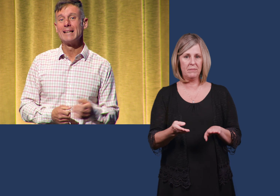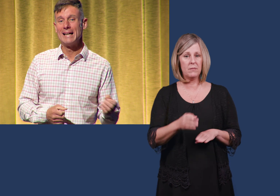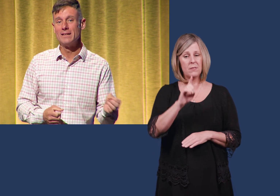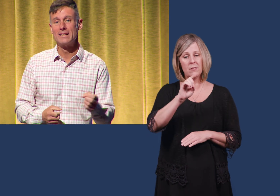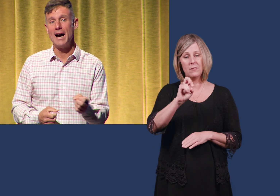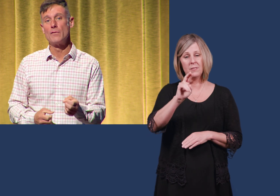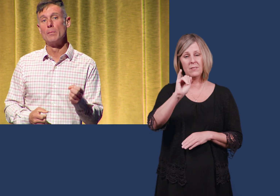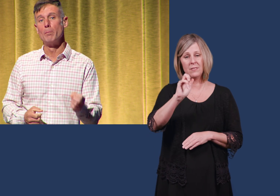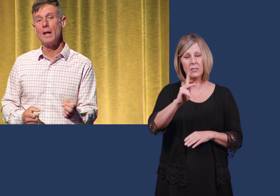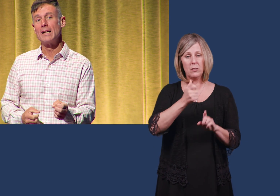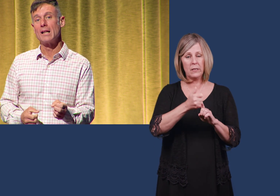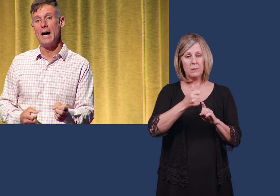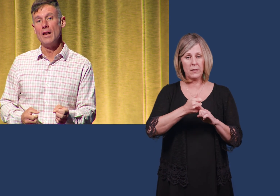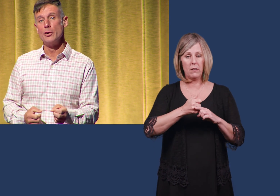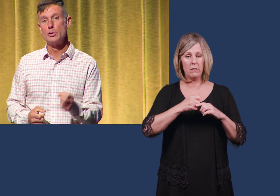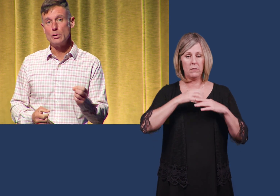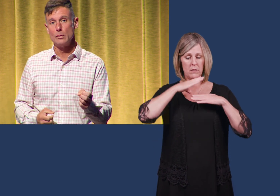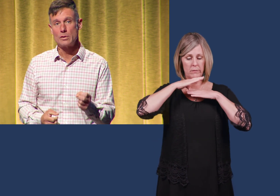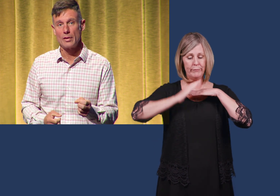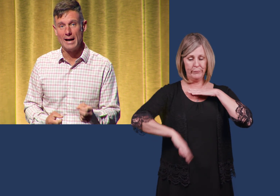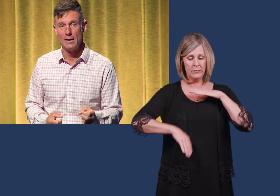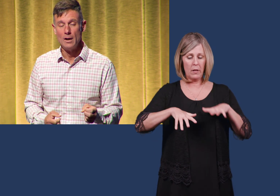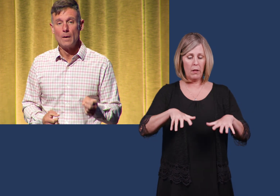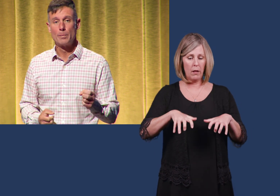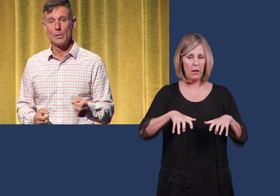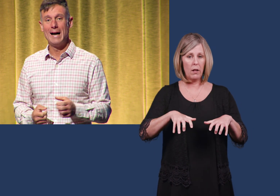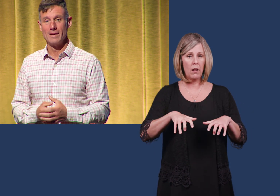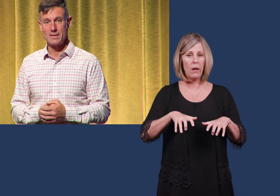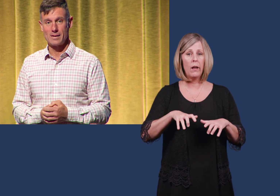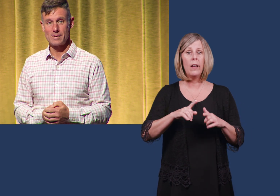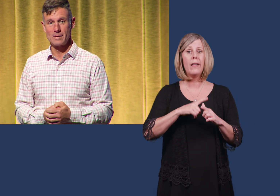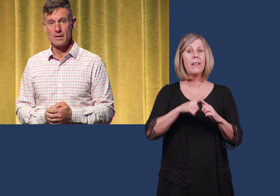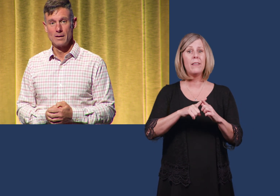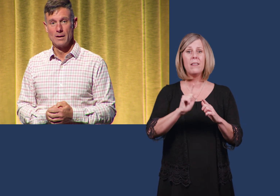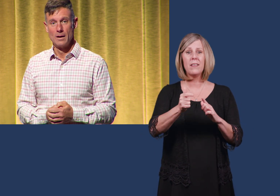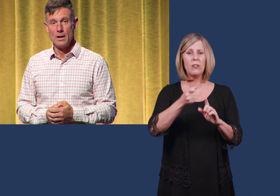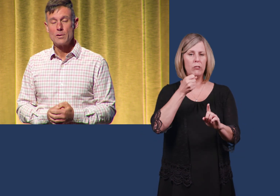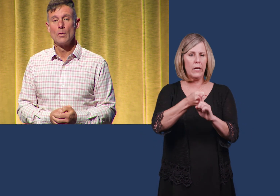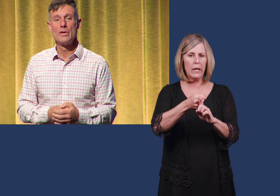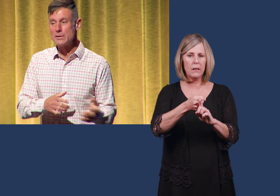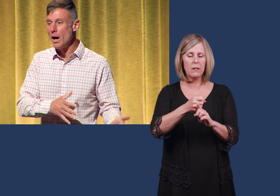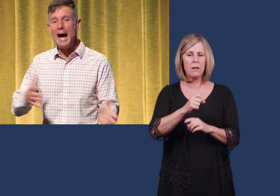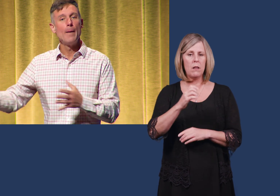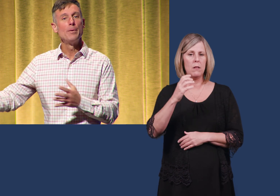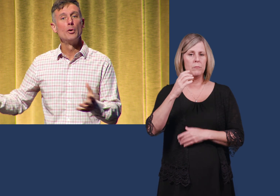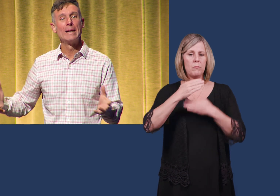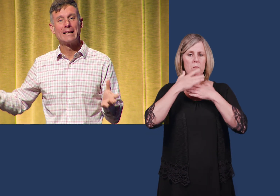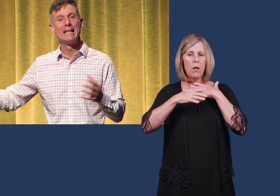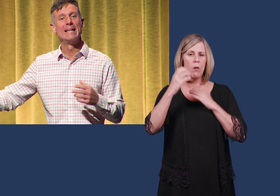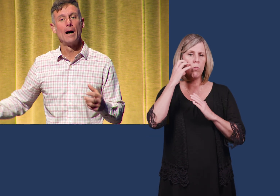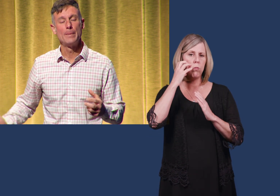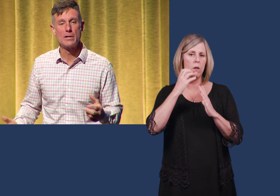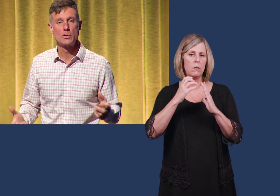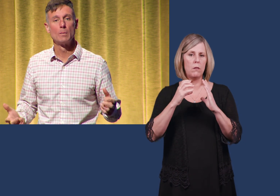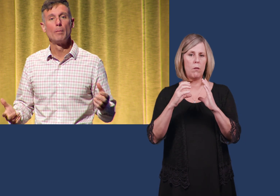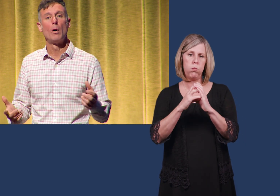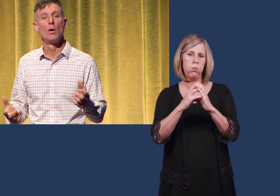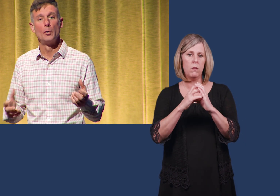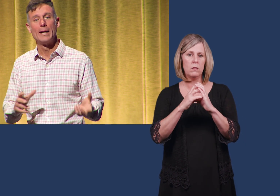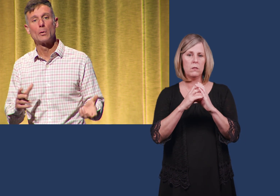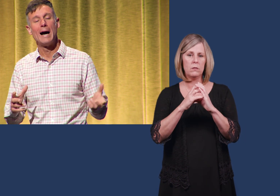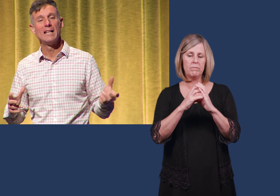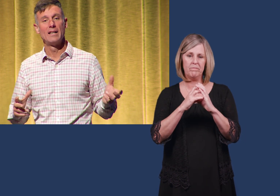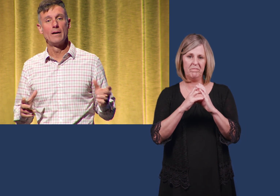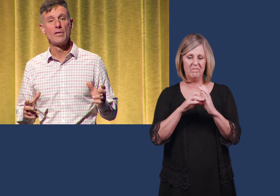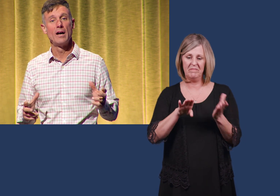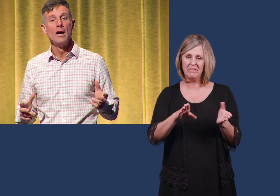He later died from a blood clot due to that paralysis. So this all happened the week leading up into the Super Bowl, and